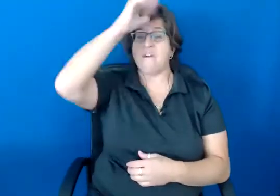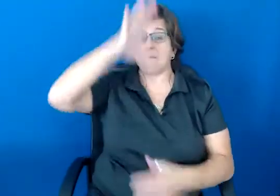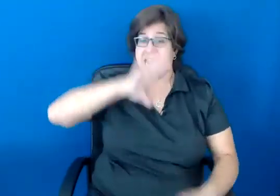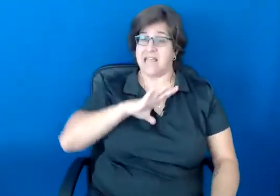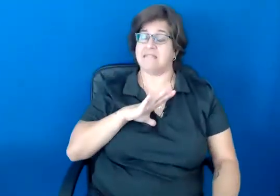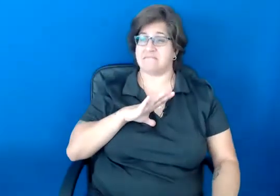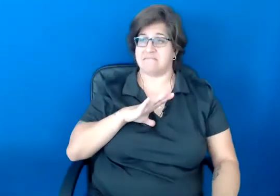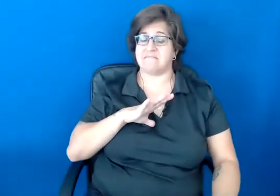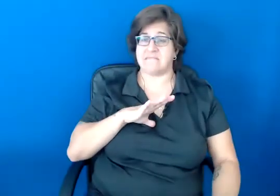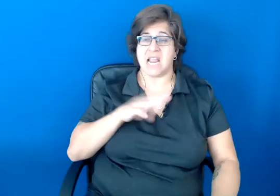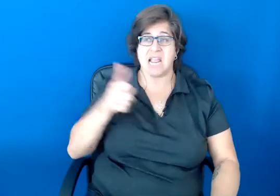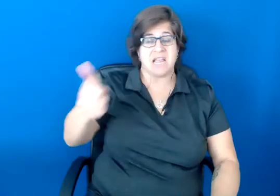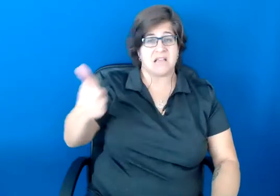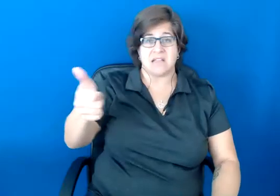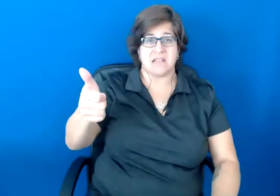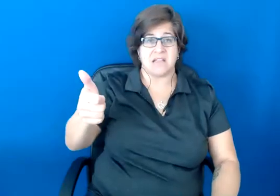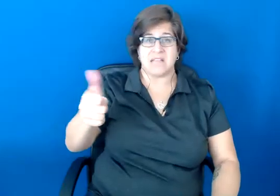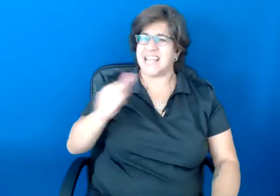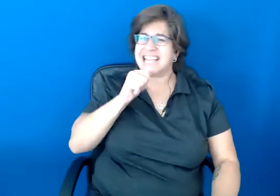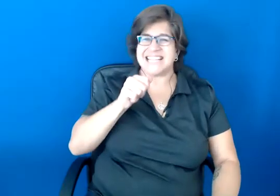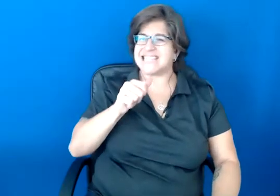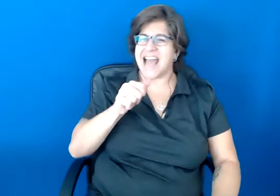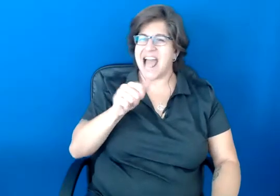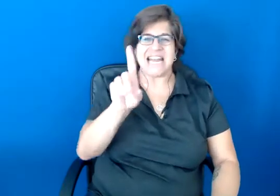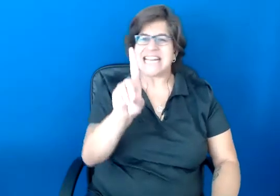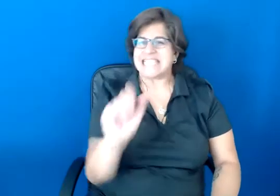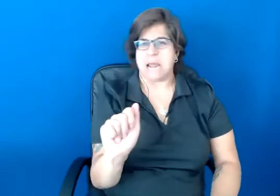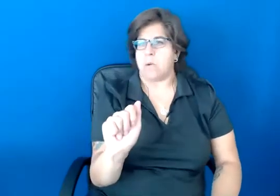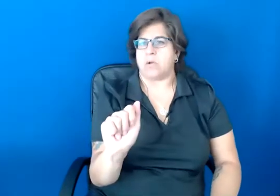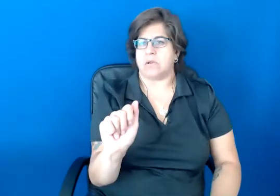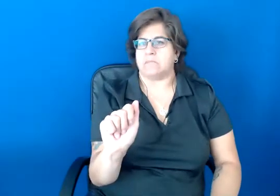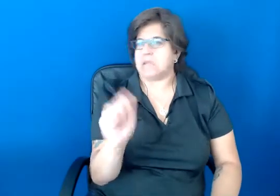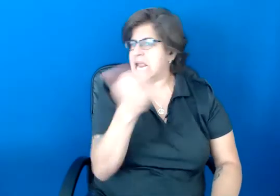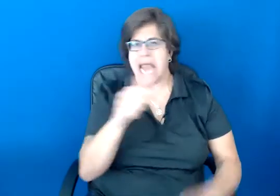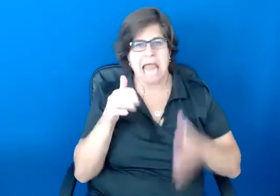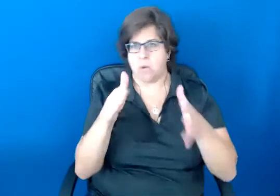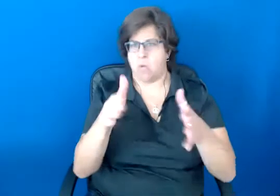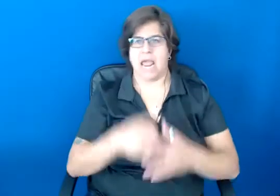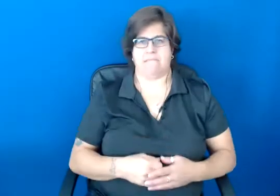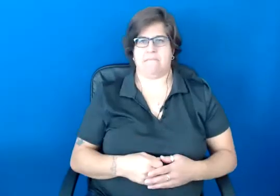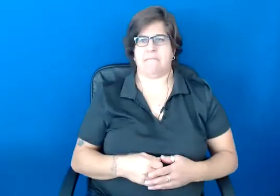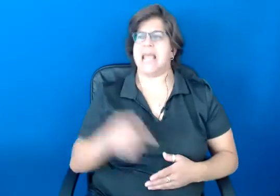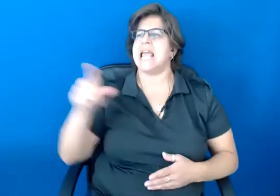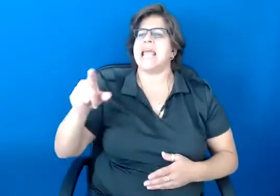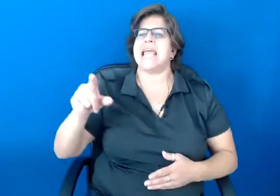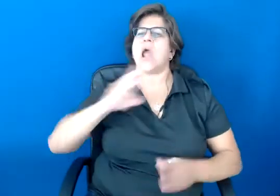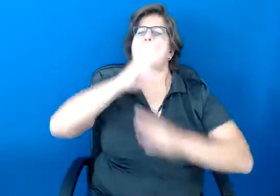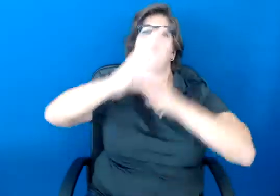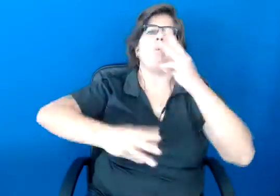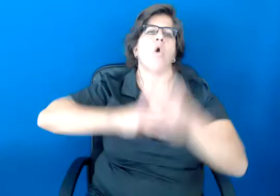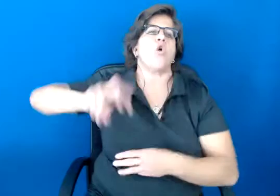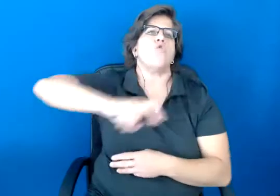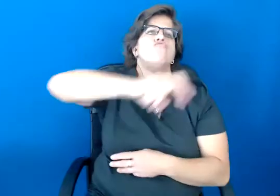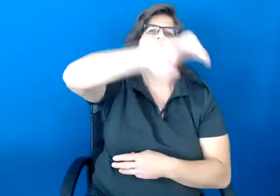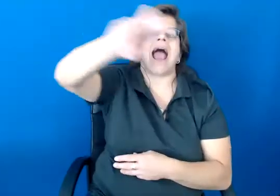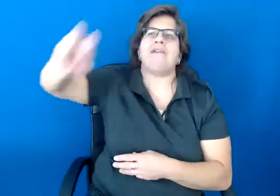man who is not handicapped in any way. He travels the world.